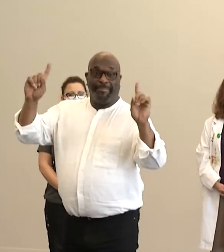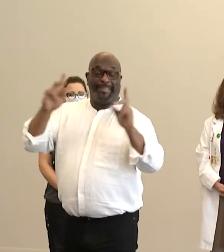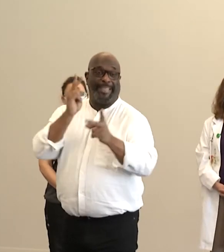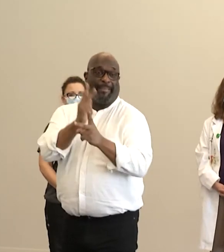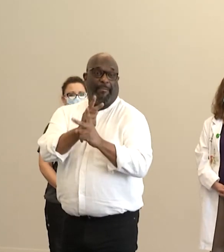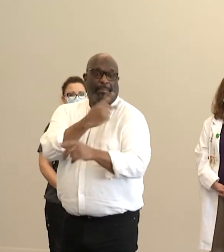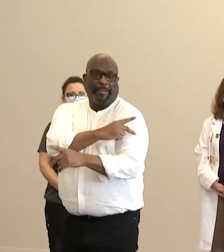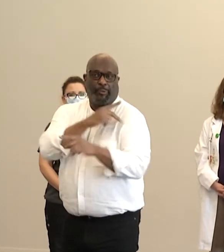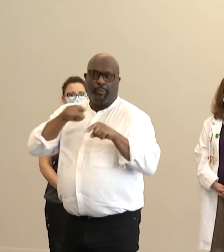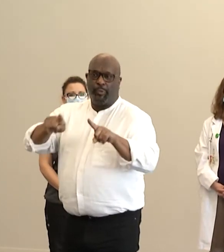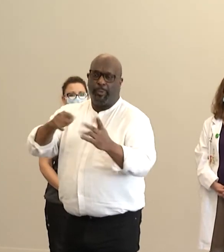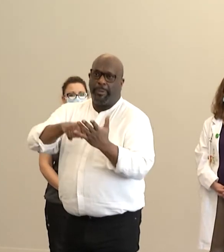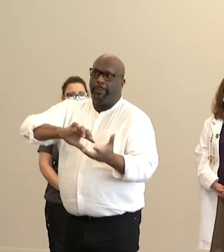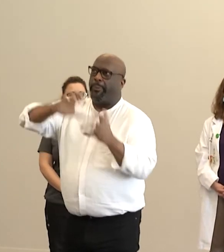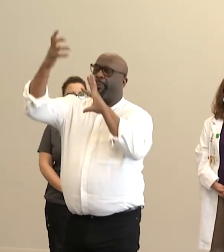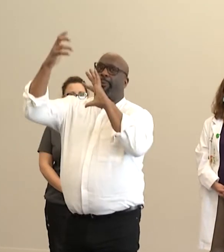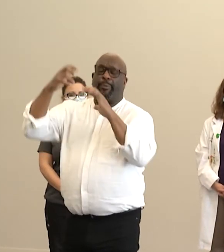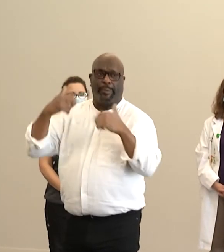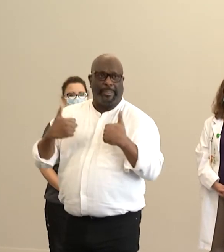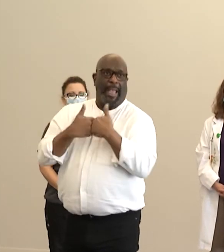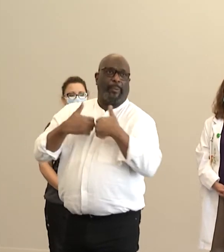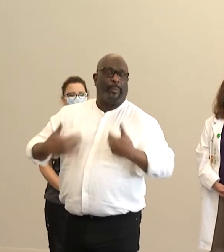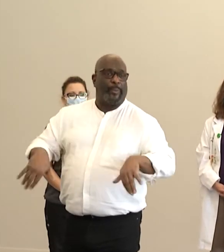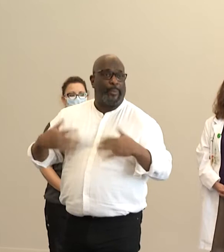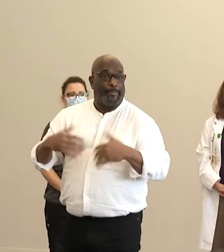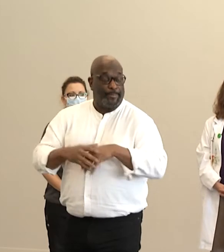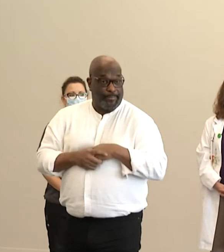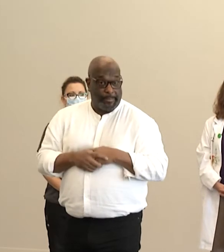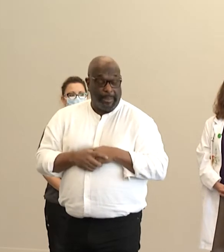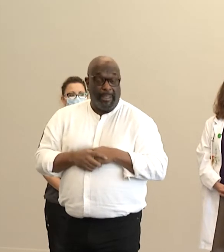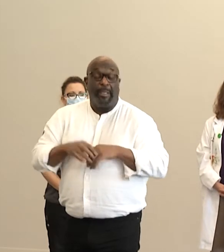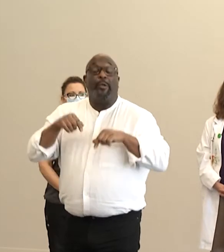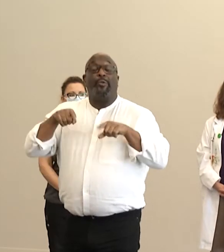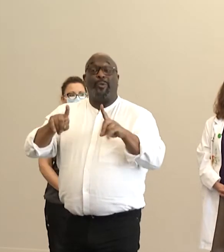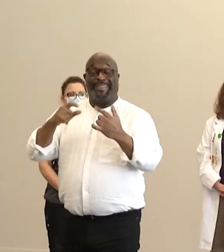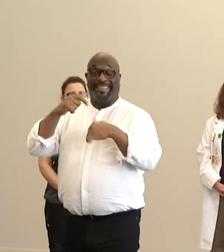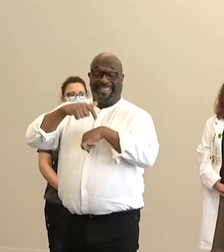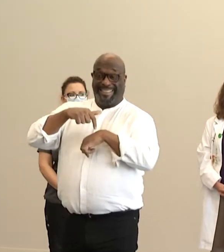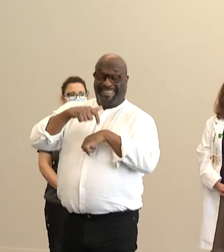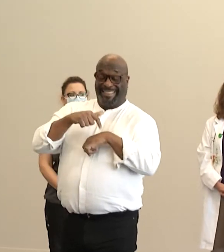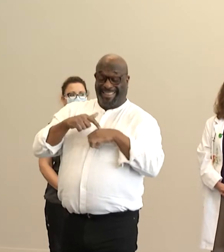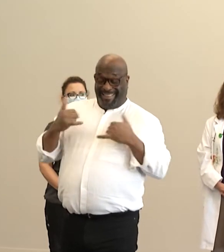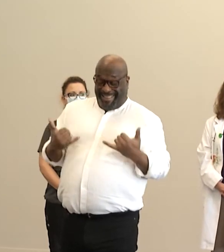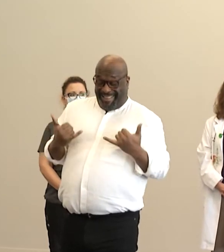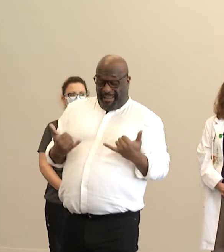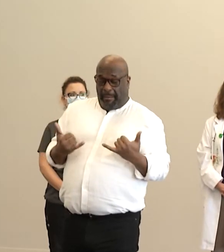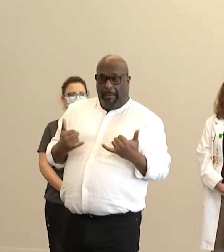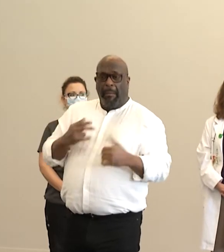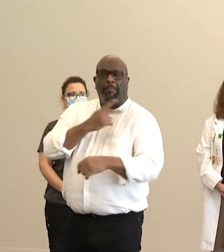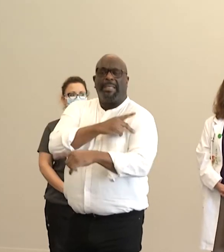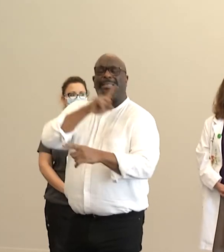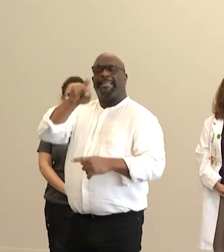serving during this unprecedented challenge. In a time when our patients need us more than ever, I can now step